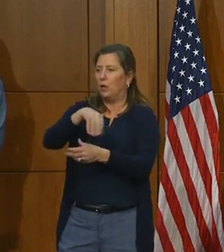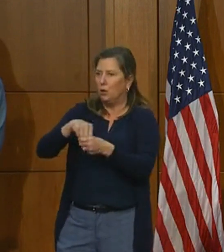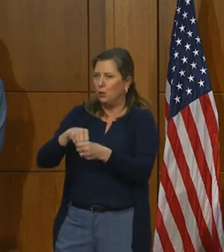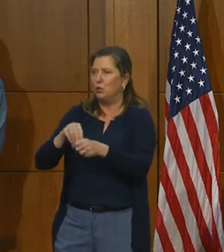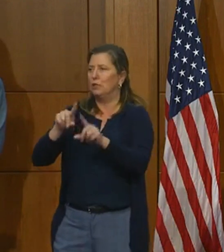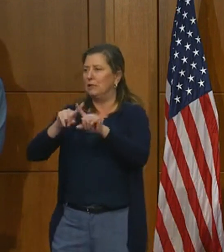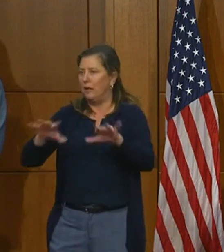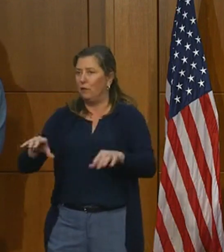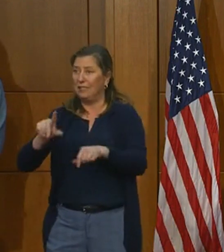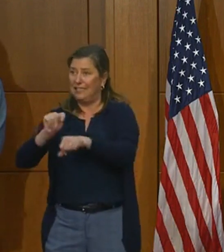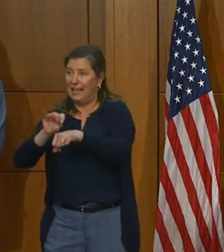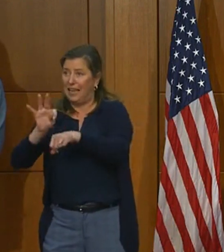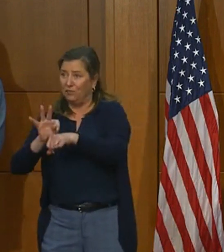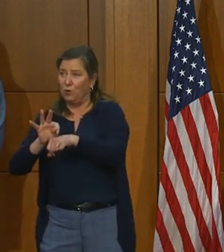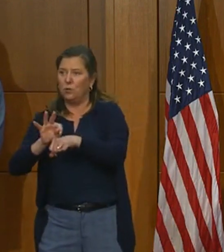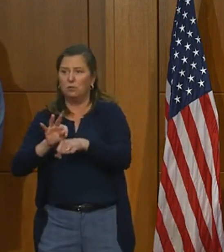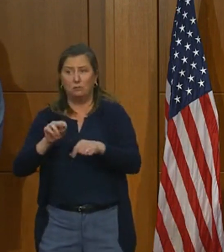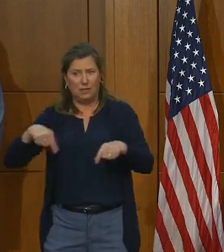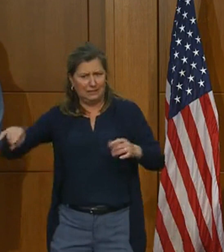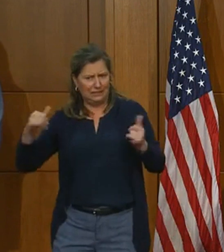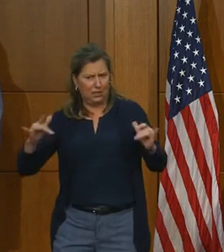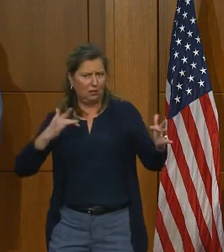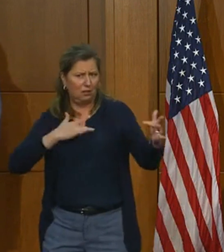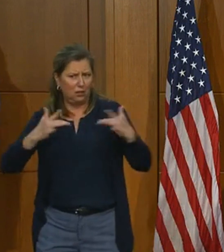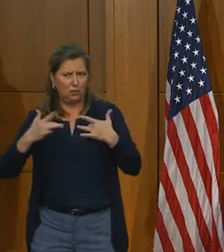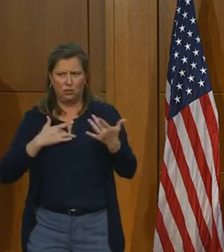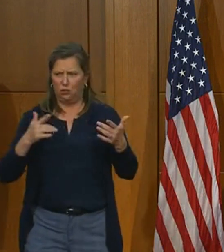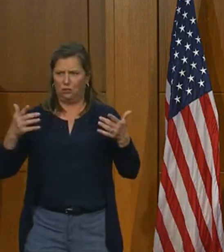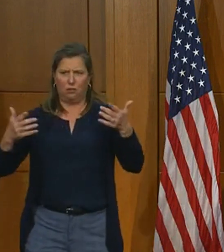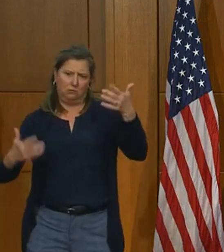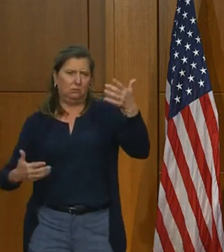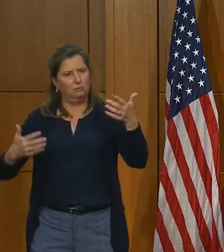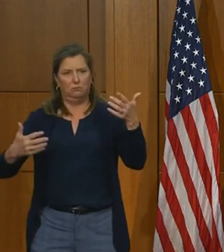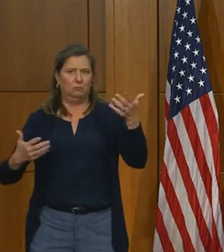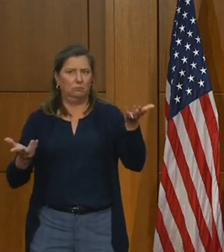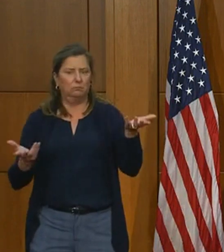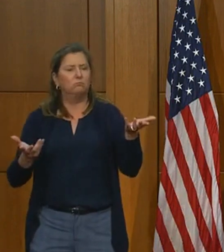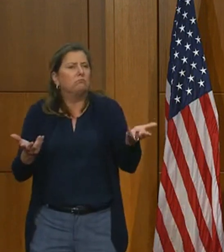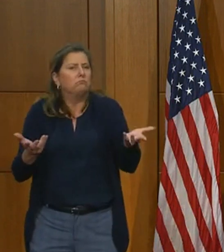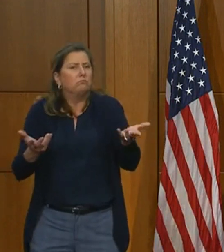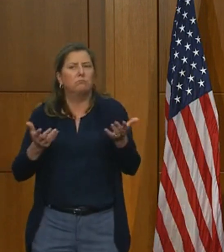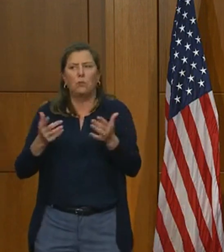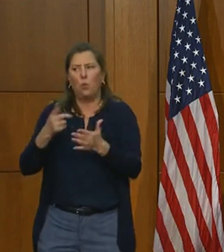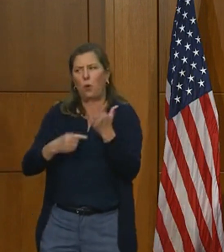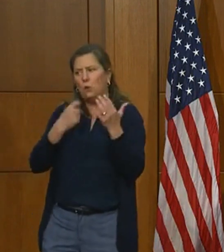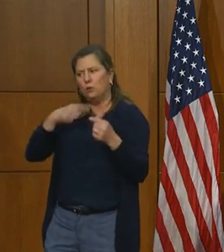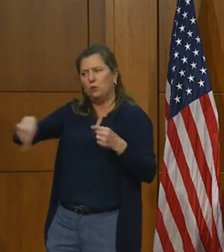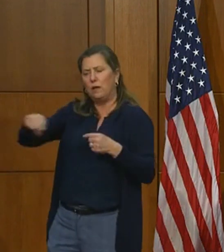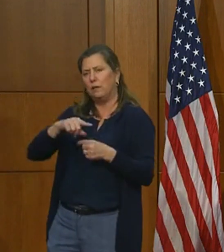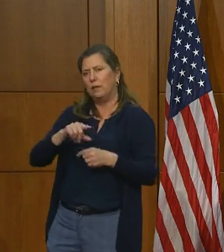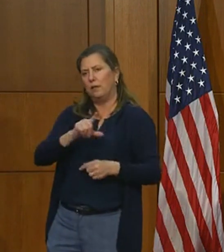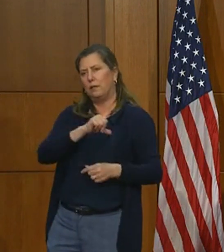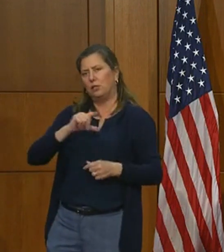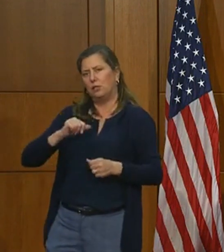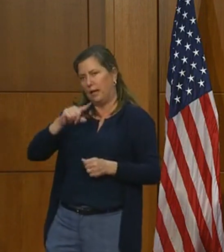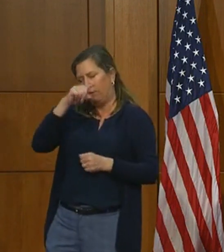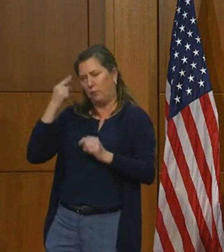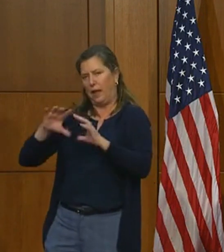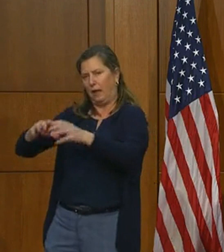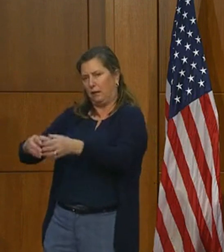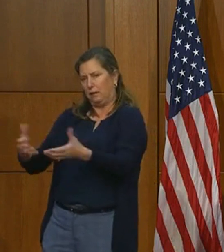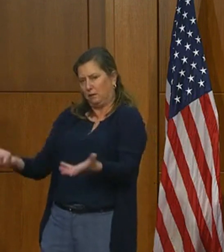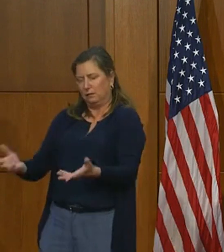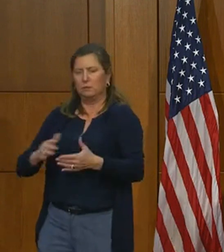force. But they have these concerns. So where is the disconnect, and what would you say to this legislative black body? Yeah,